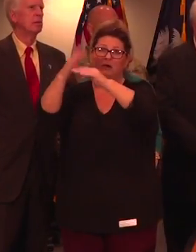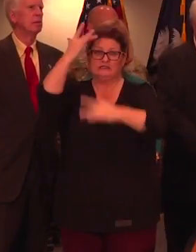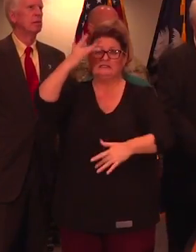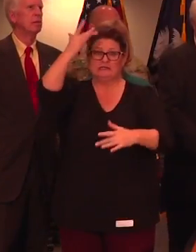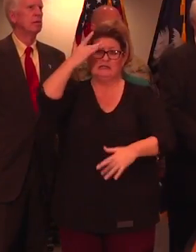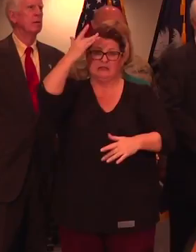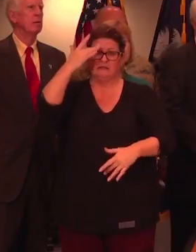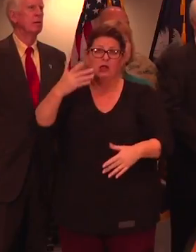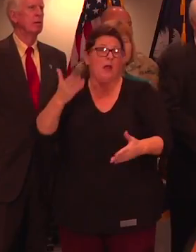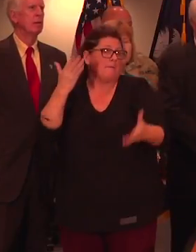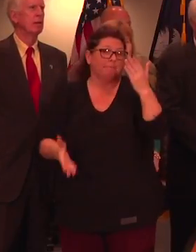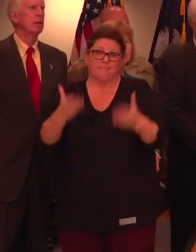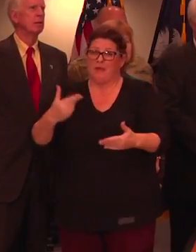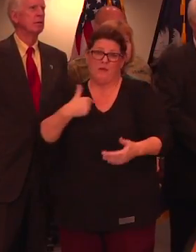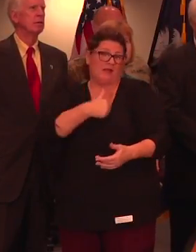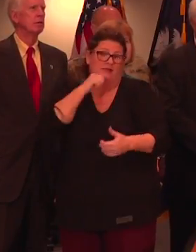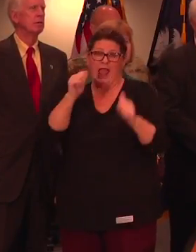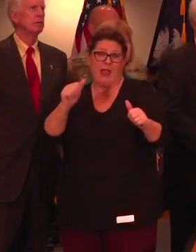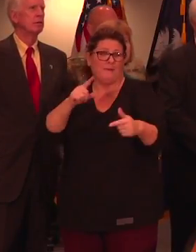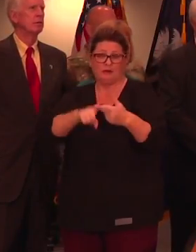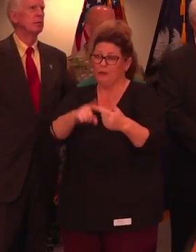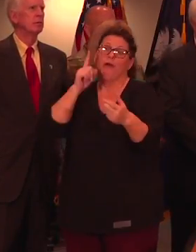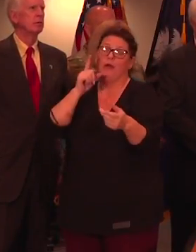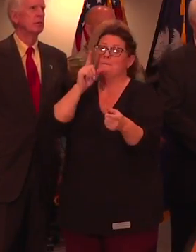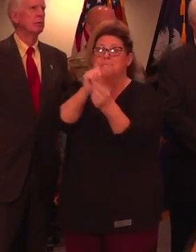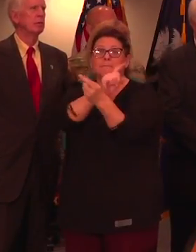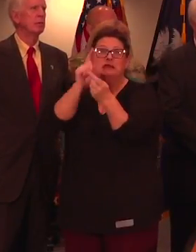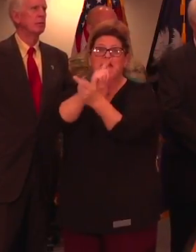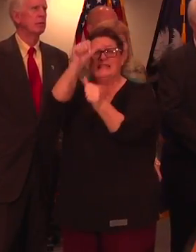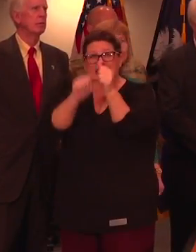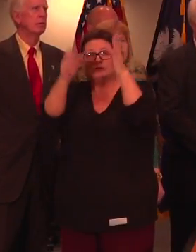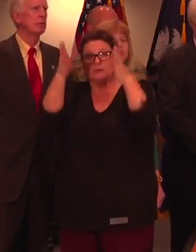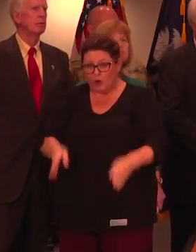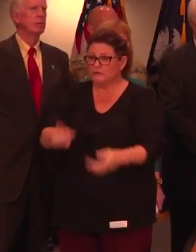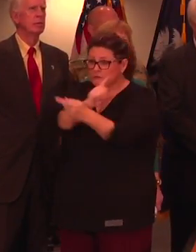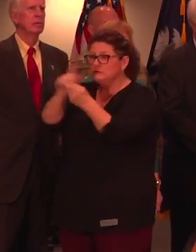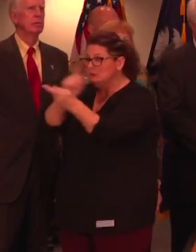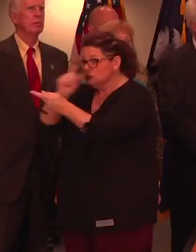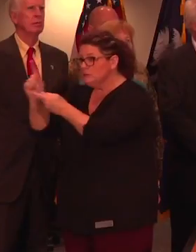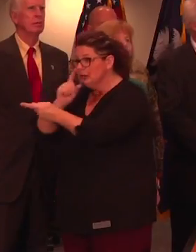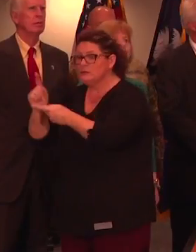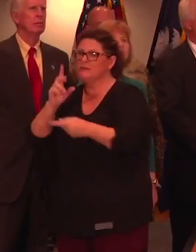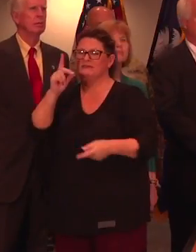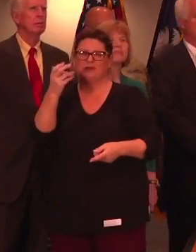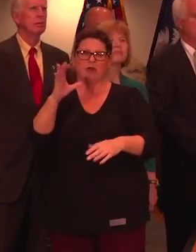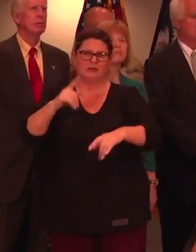for the opportunity to investigate each face-to-face contact of every single case.